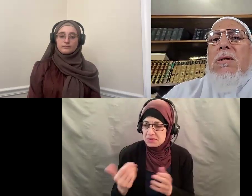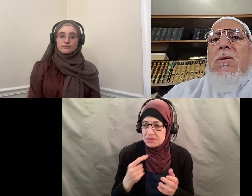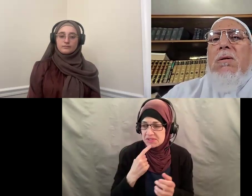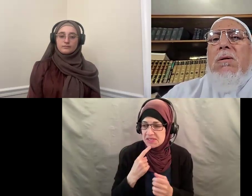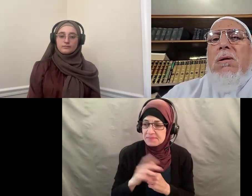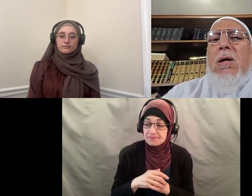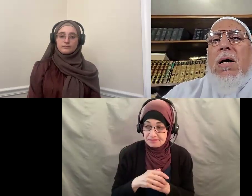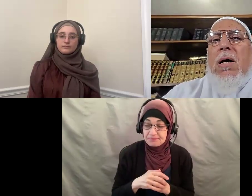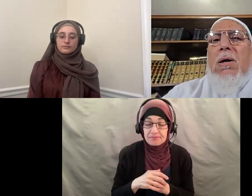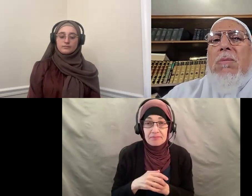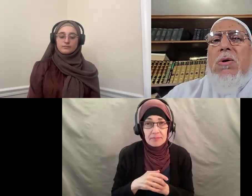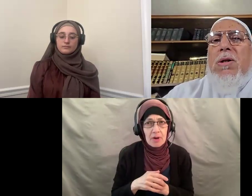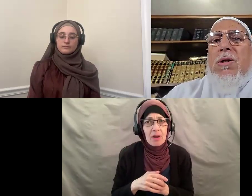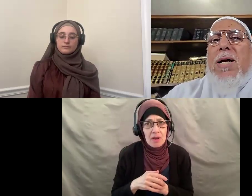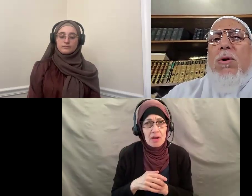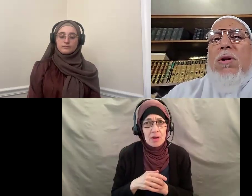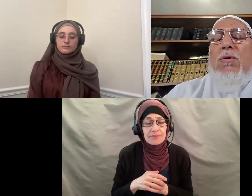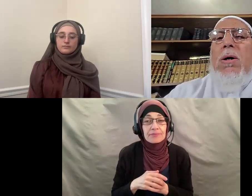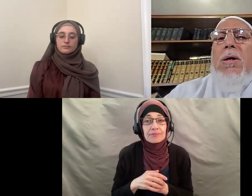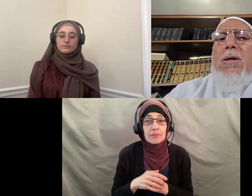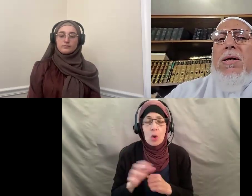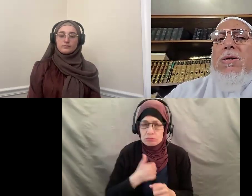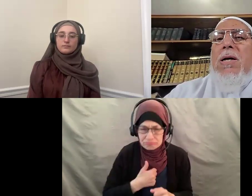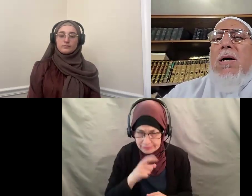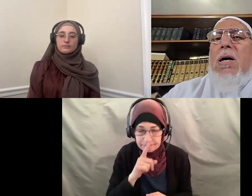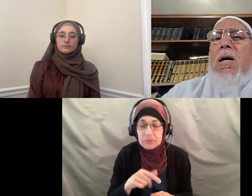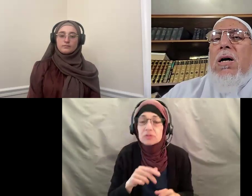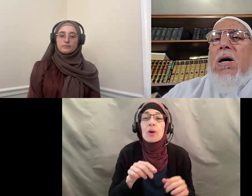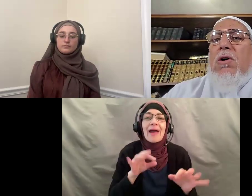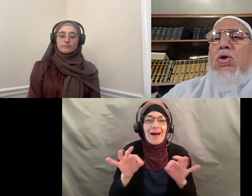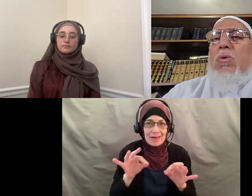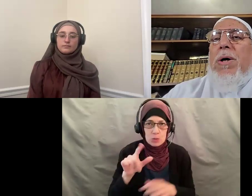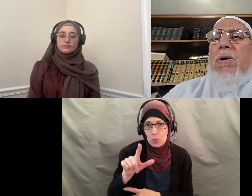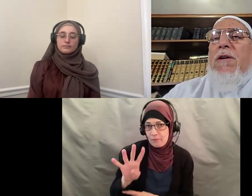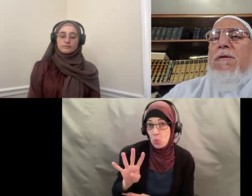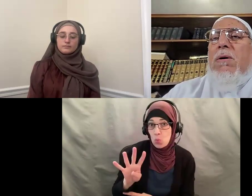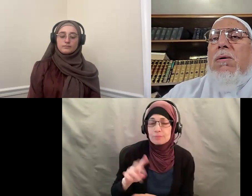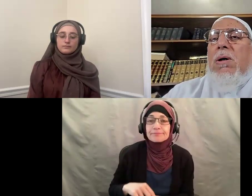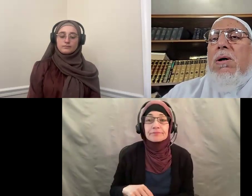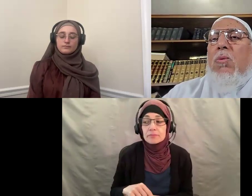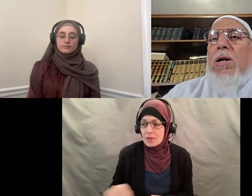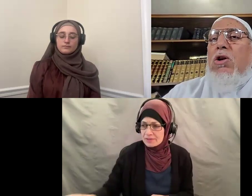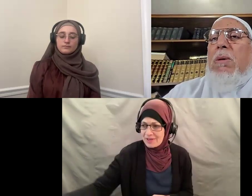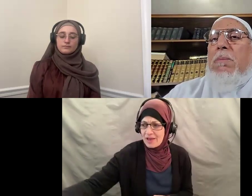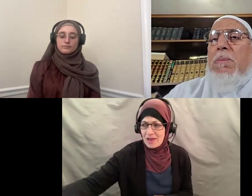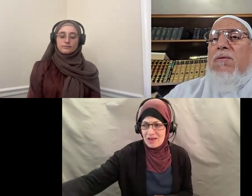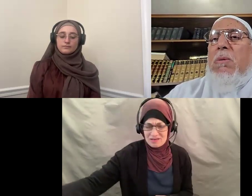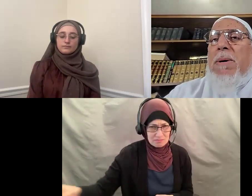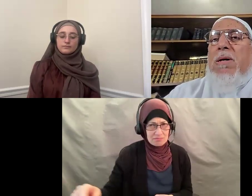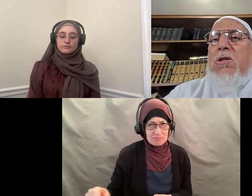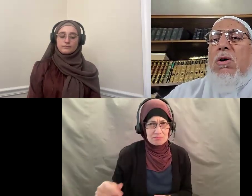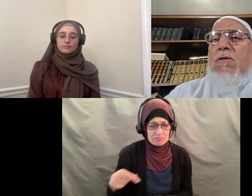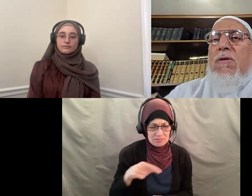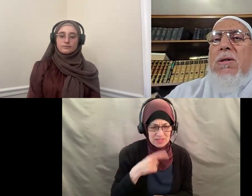this is, this is ayah 24. They say, should we only follow one human being